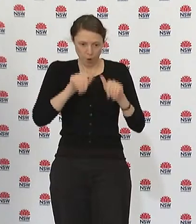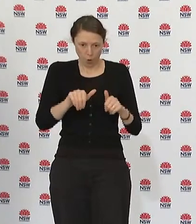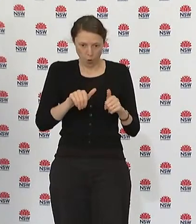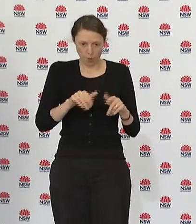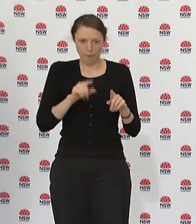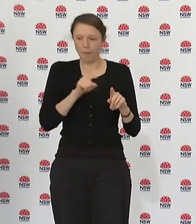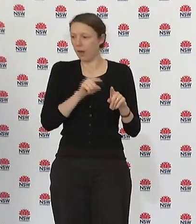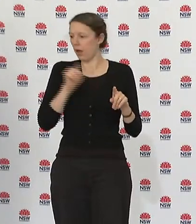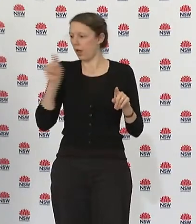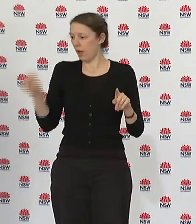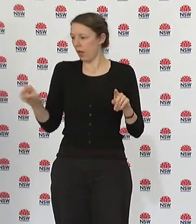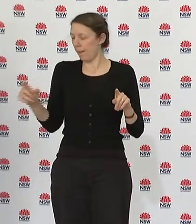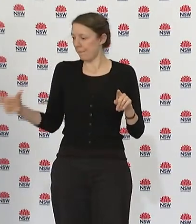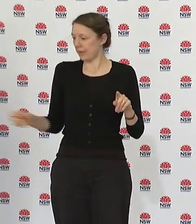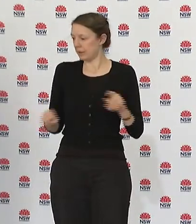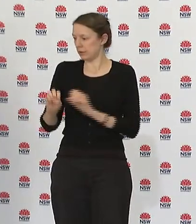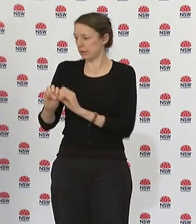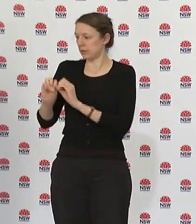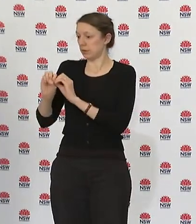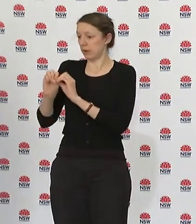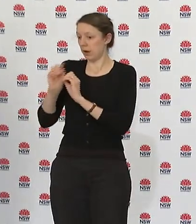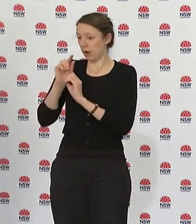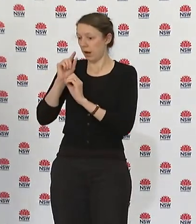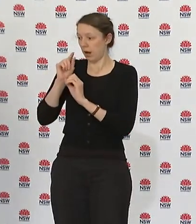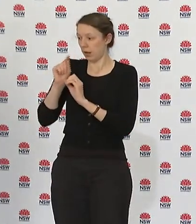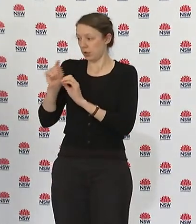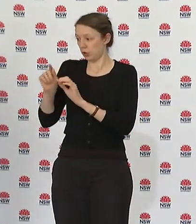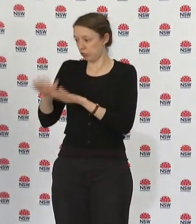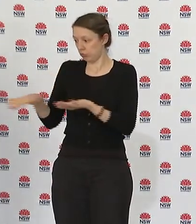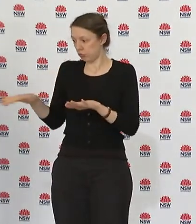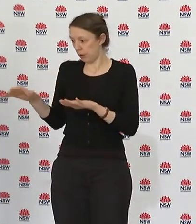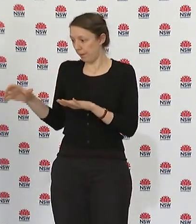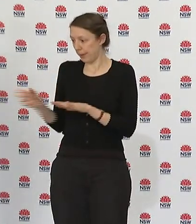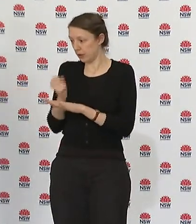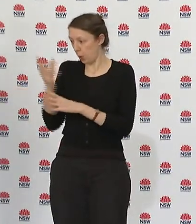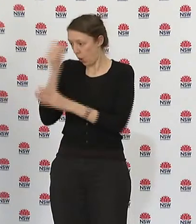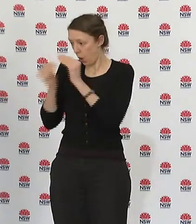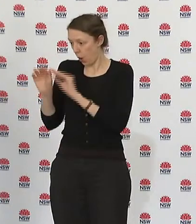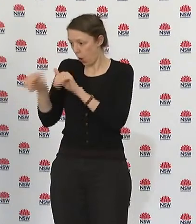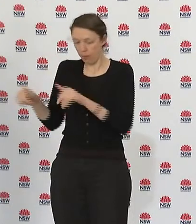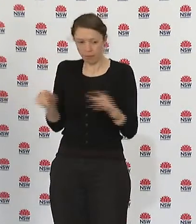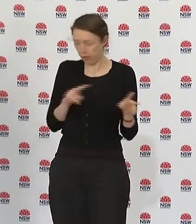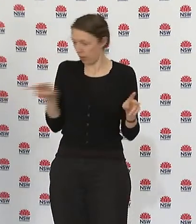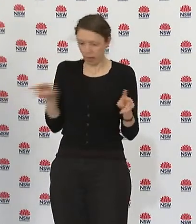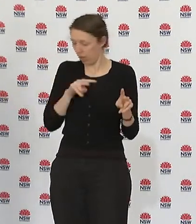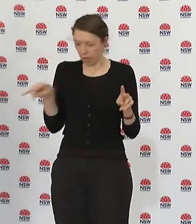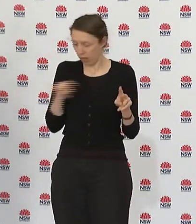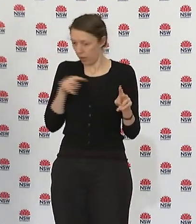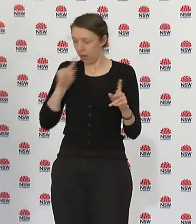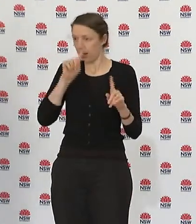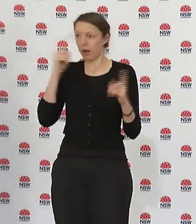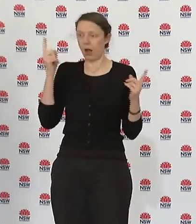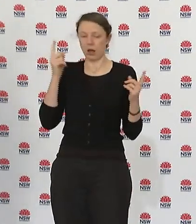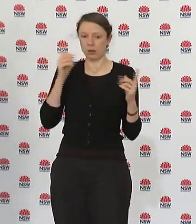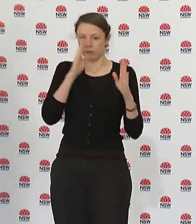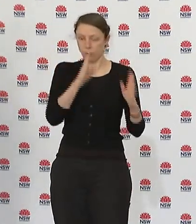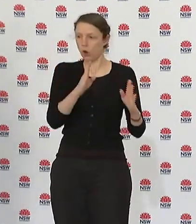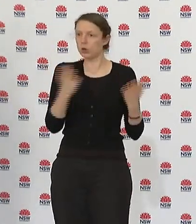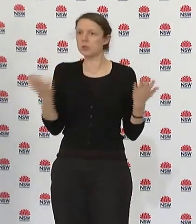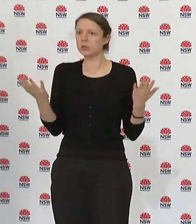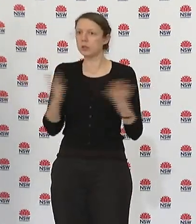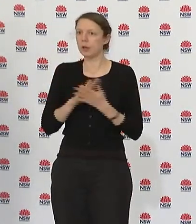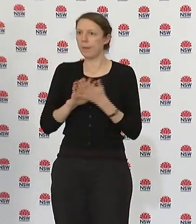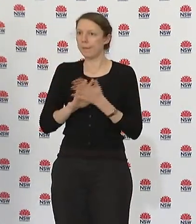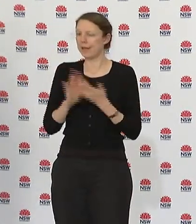their child to school and continue to work from home? But as we've said, the health advice is that as difficult as